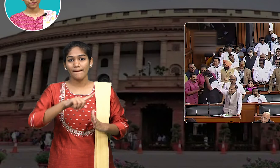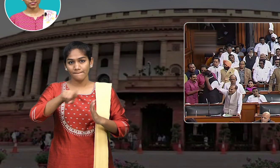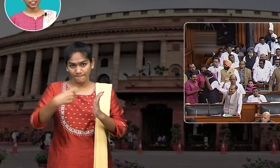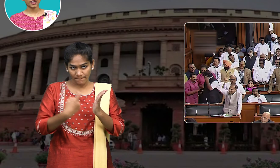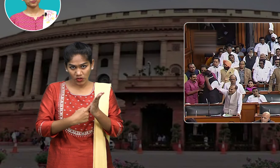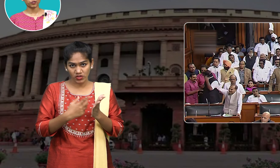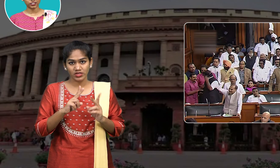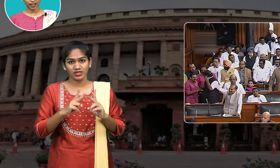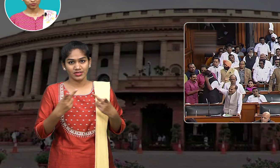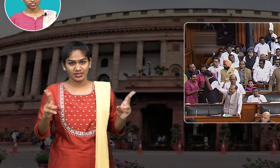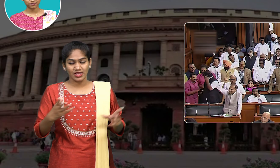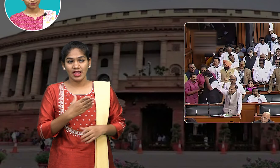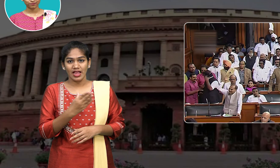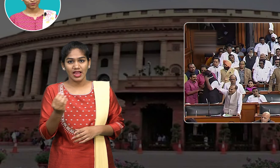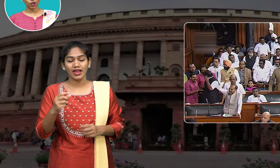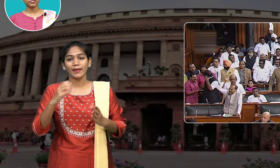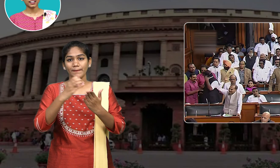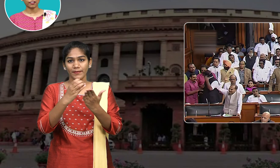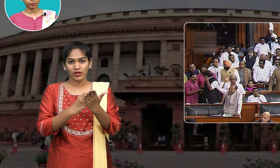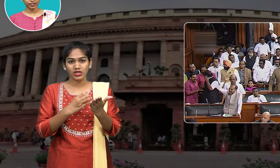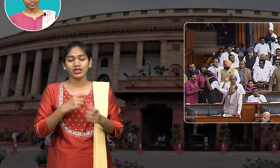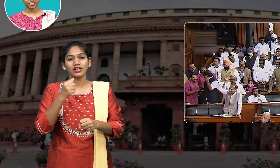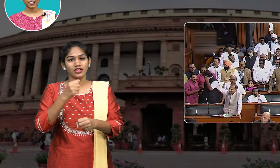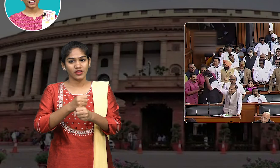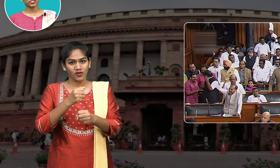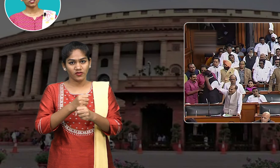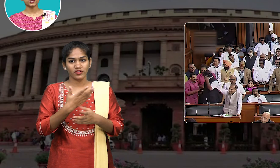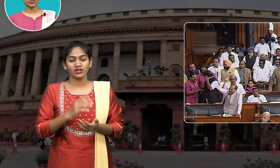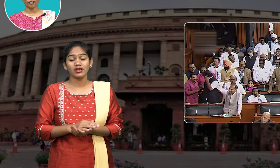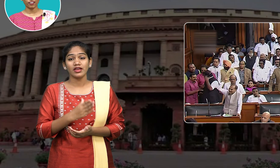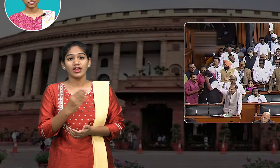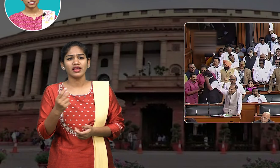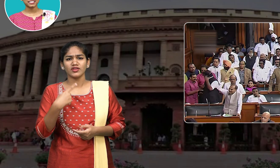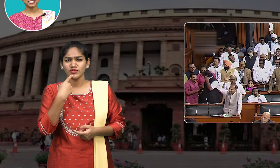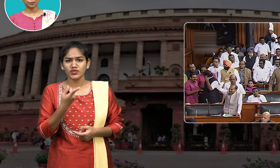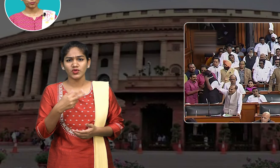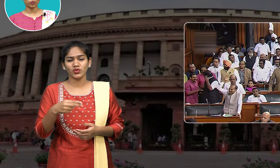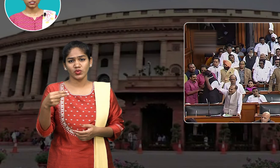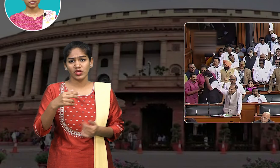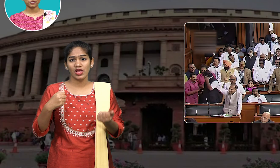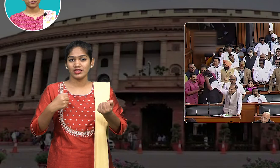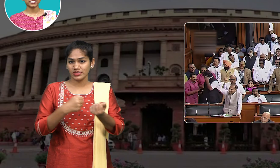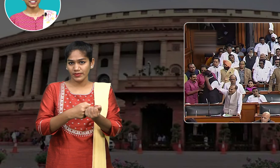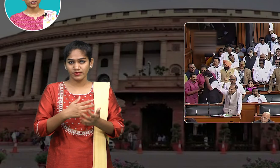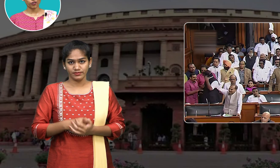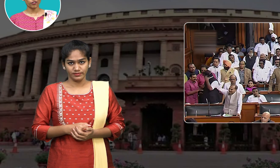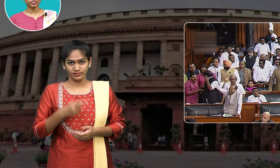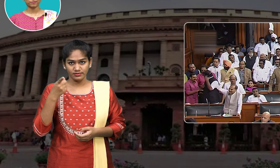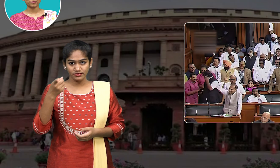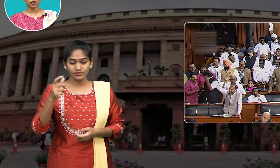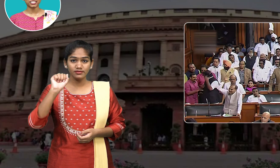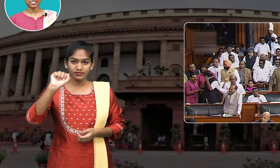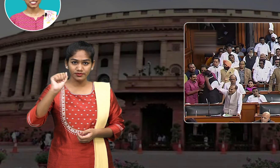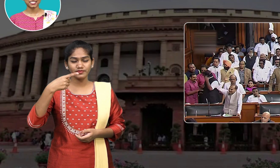policies and programs of the government and also called support for their